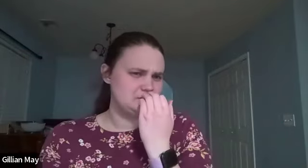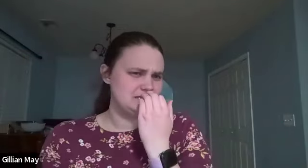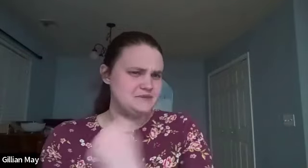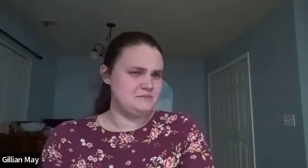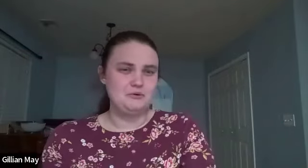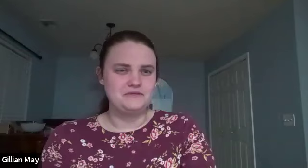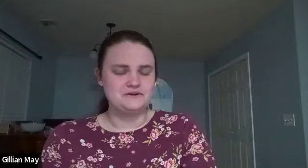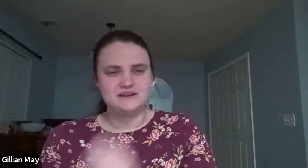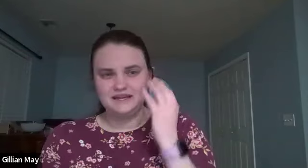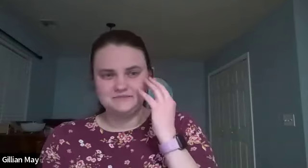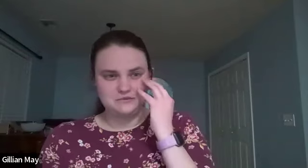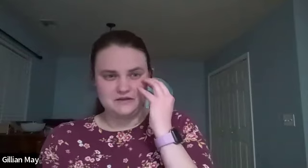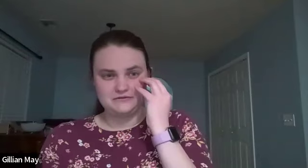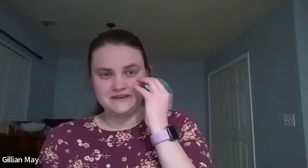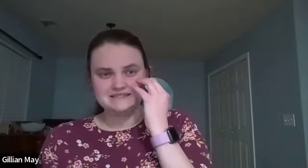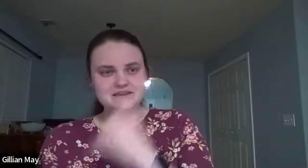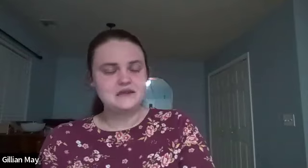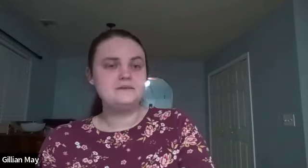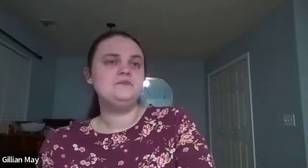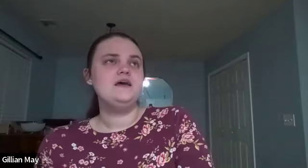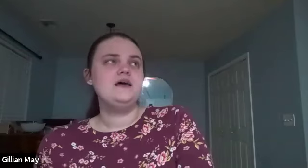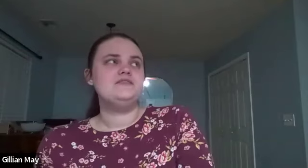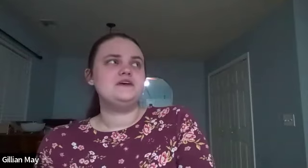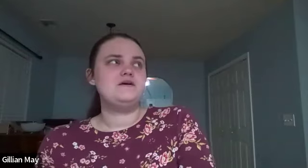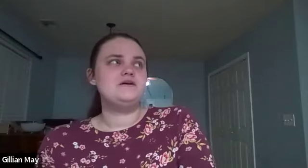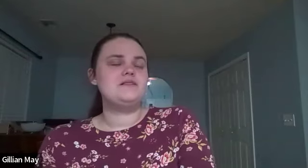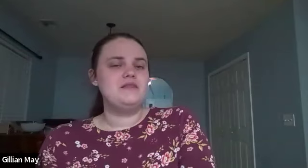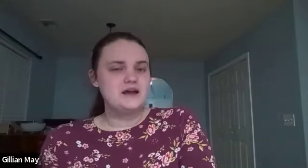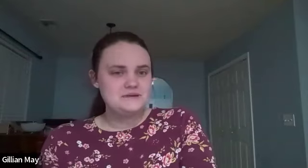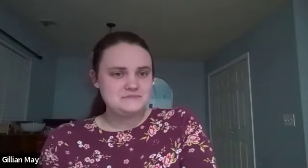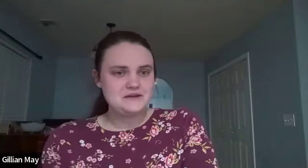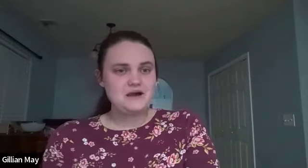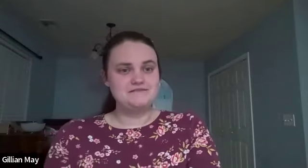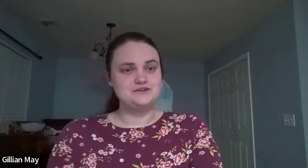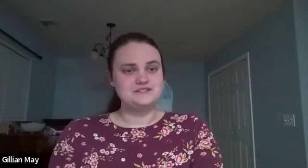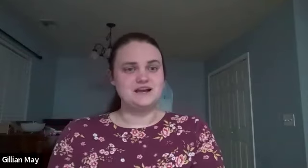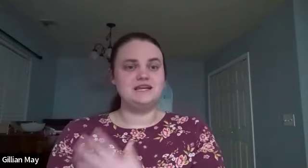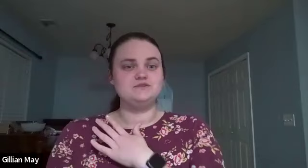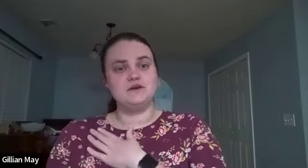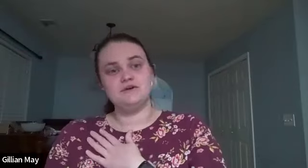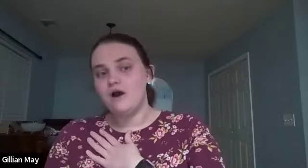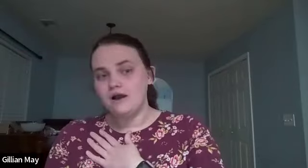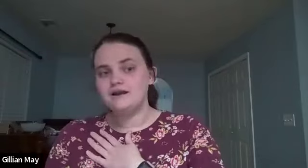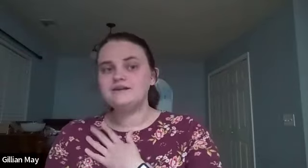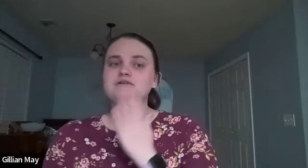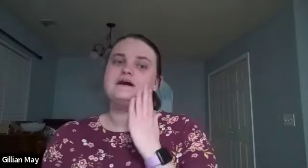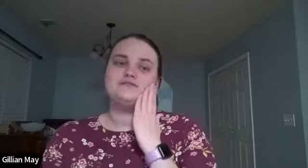see as many people with their sign names up around their face like that. There are a lot of people that will have their sign names around their heart or around their